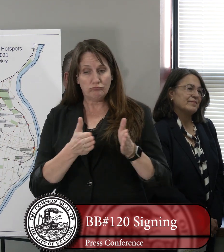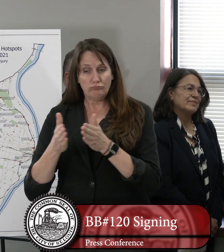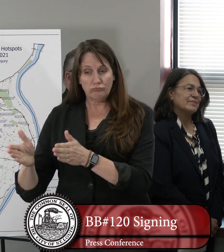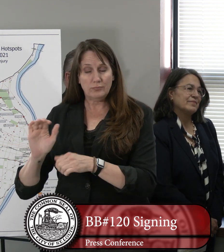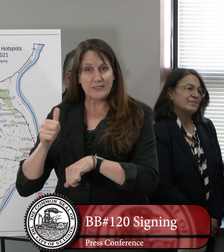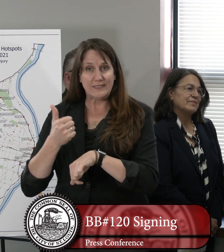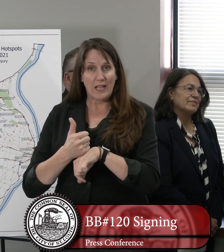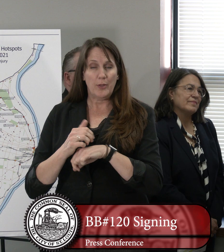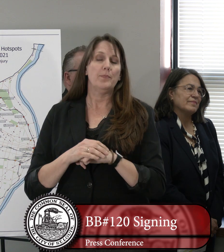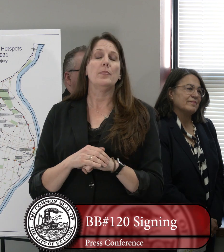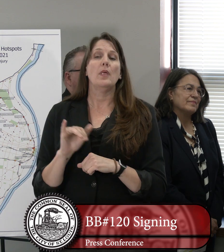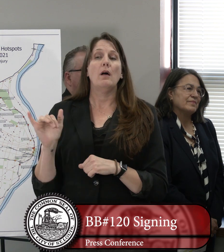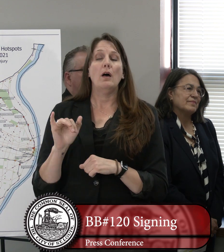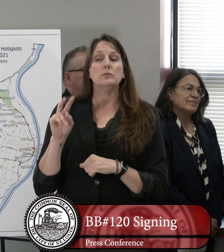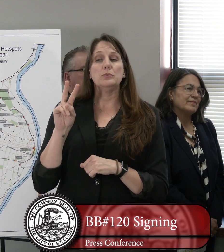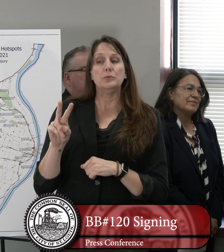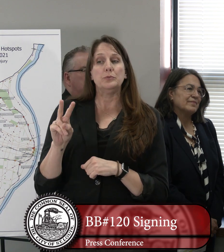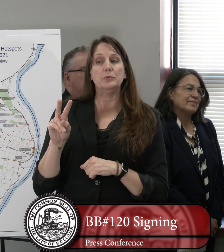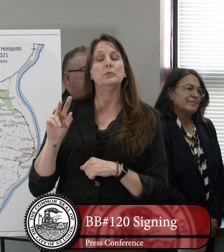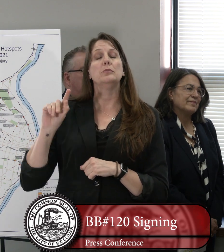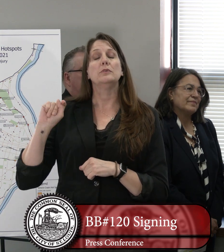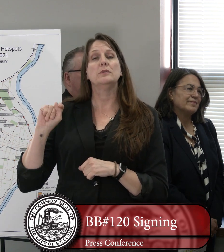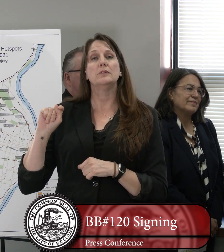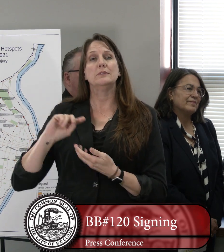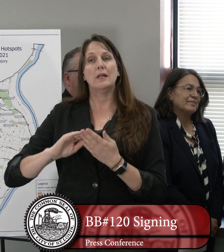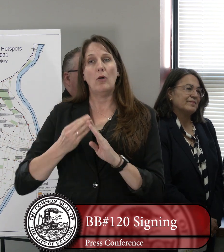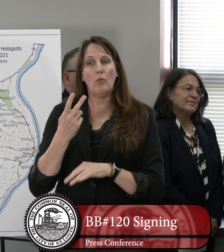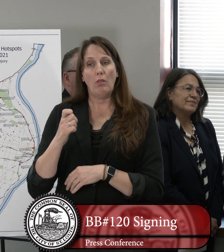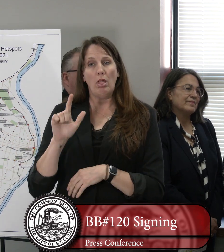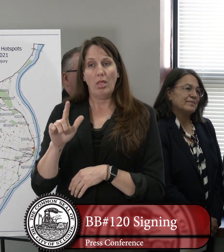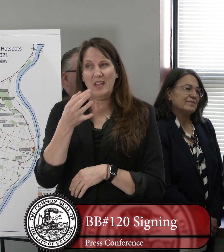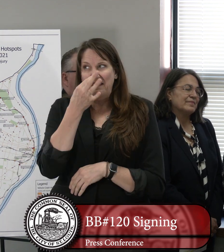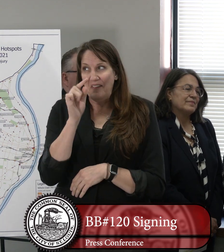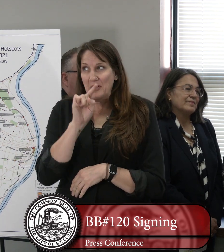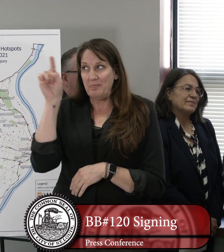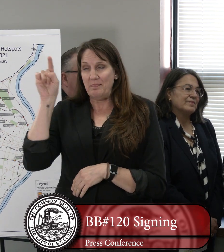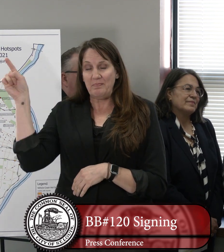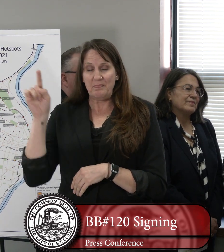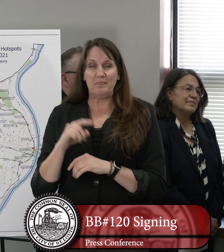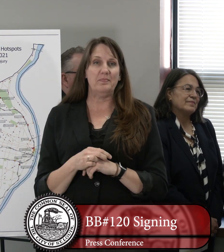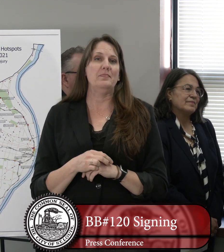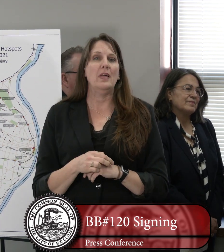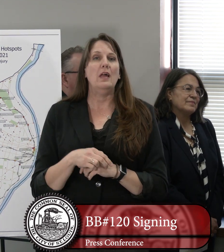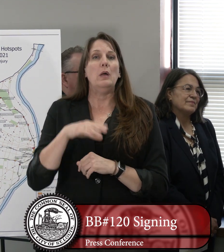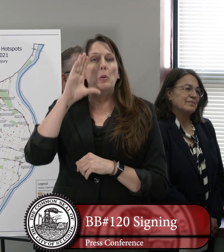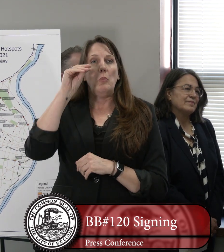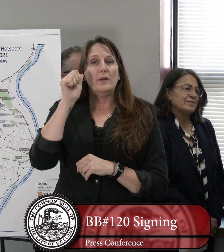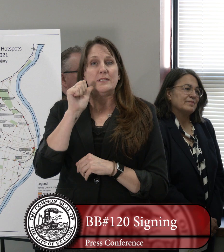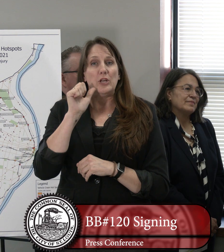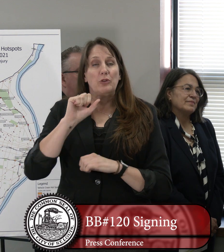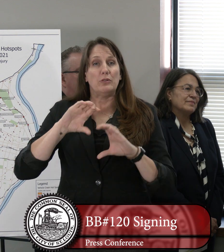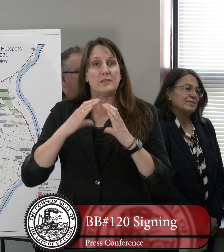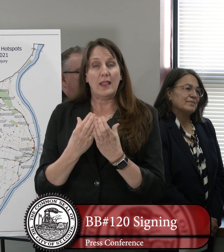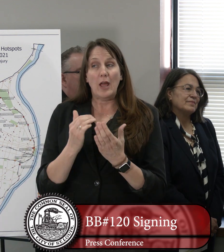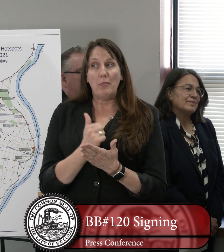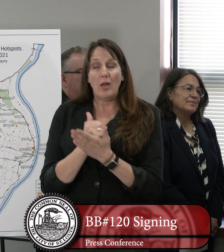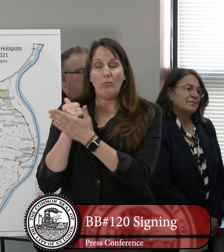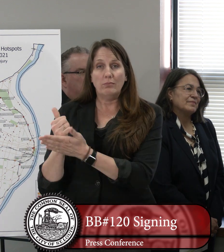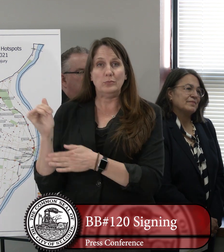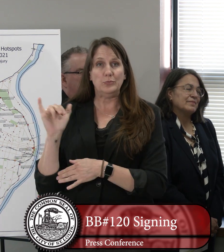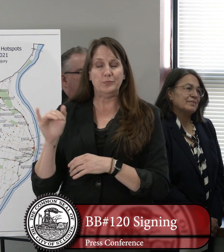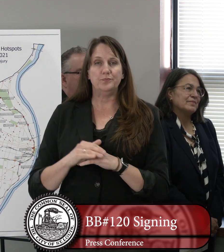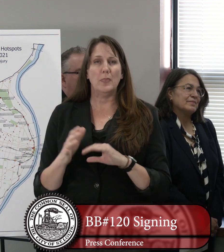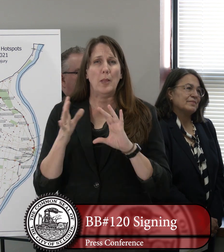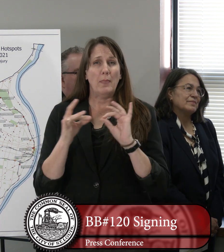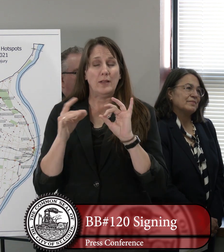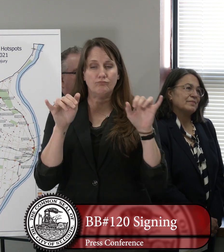town halls on South Grand and North Grand, just a few blocks from where we're standing today at the Boys and Girls Club. The message is the